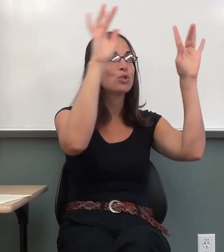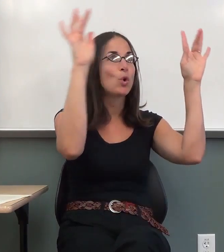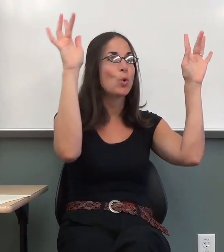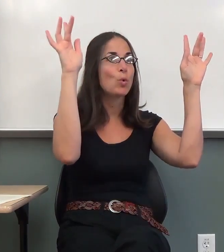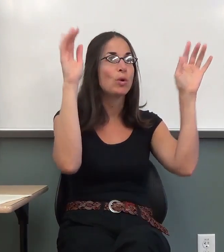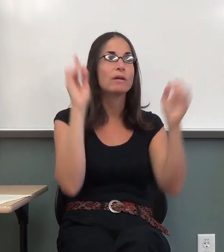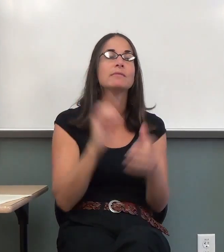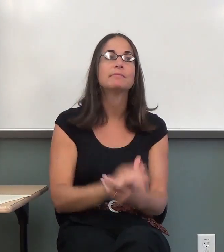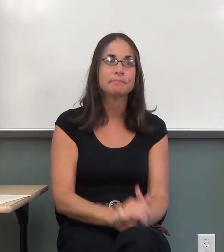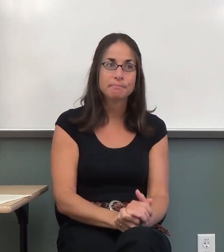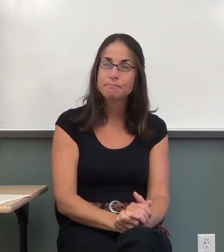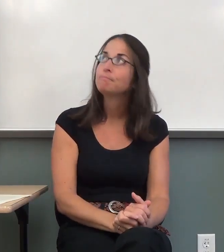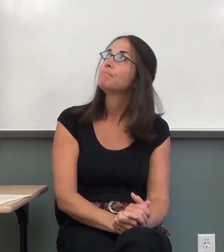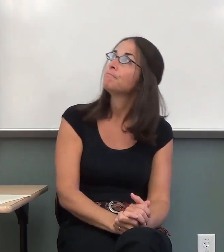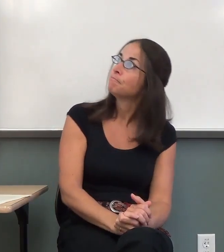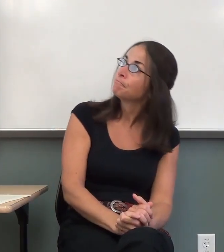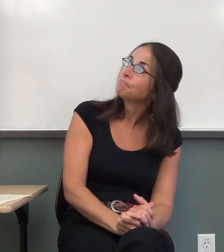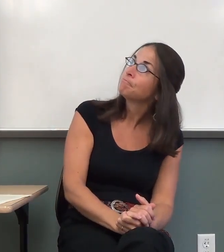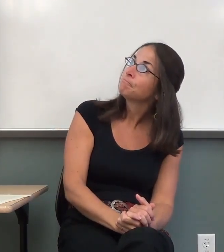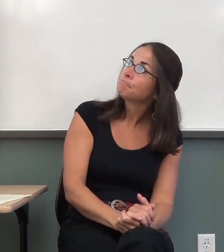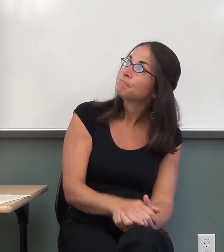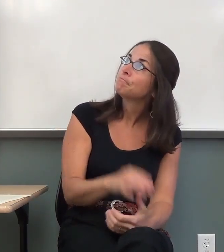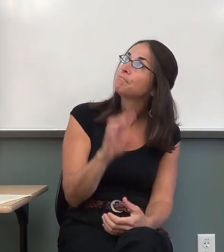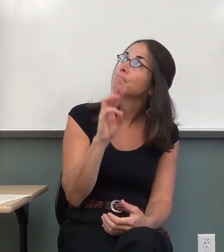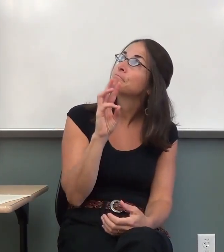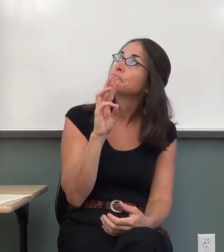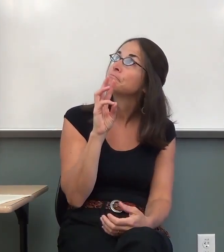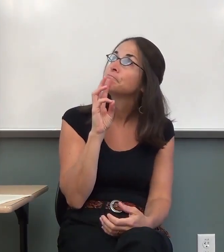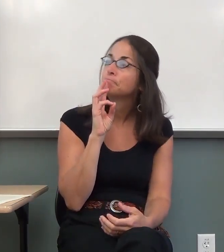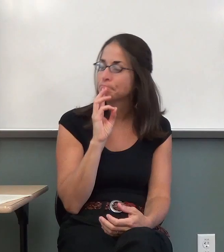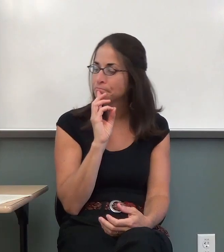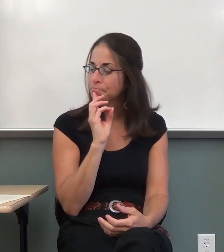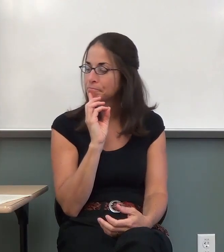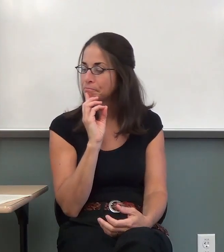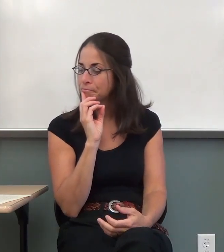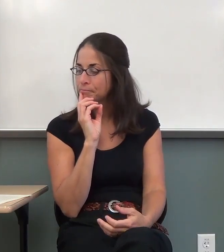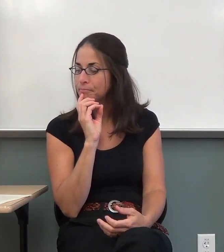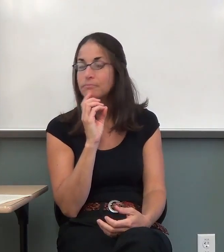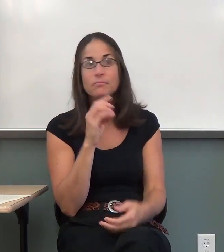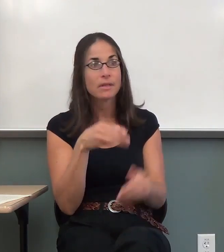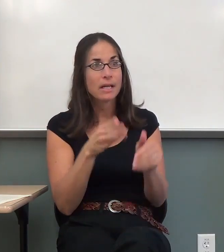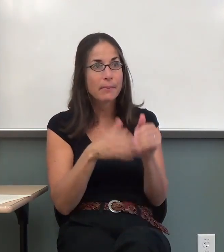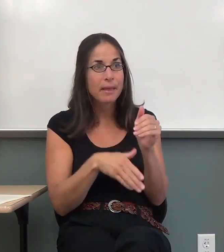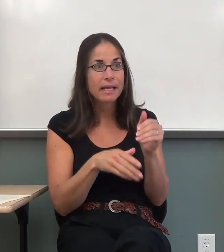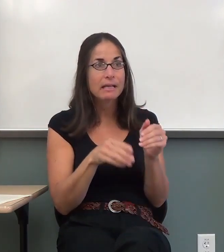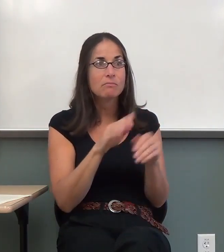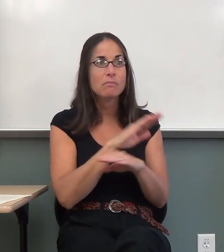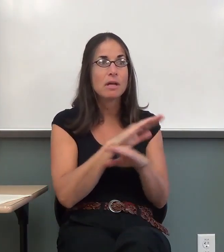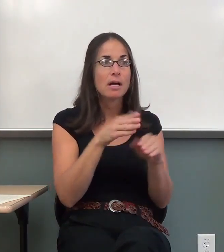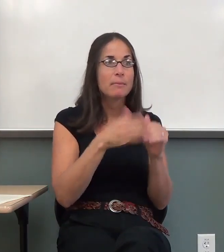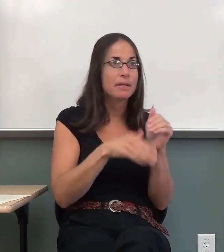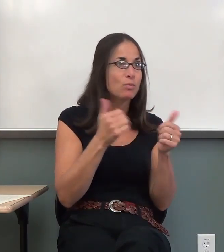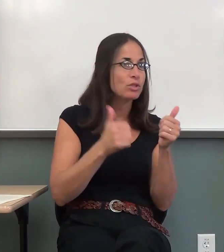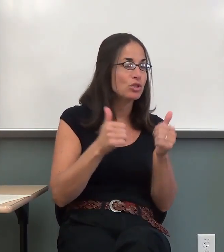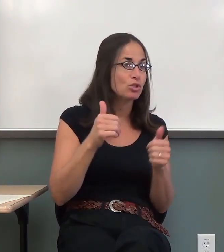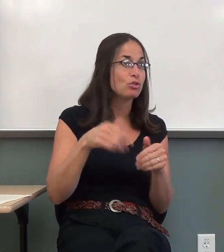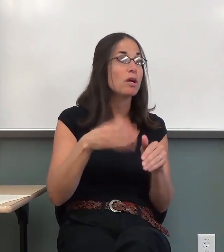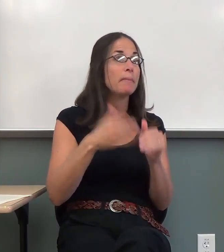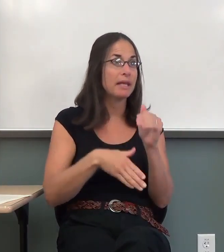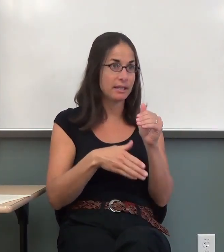Outside the plane's cabin, the stars shone. Complete? Incomplete? Complete. Complete. Good.